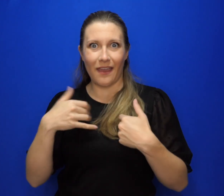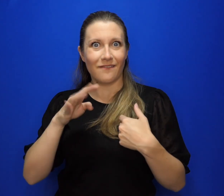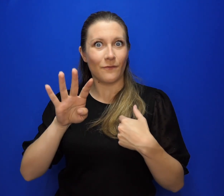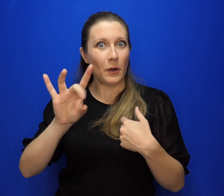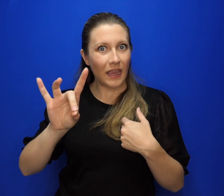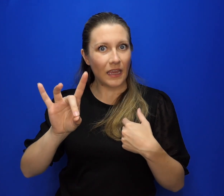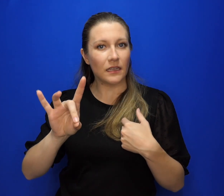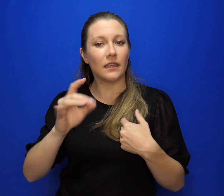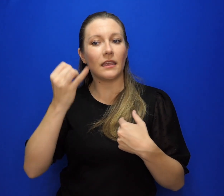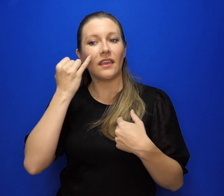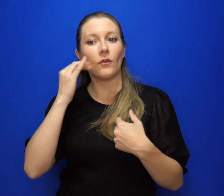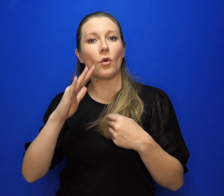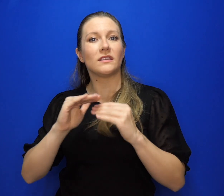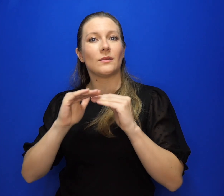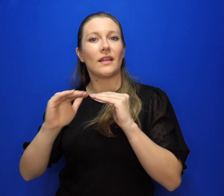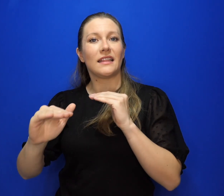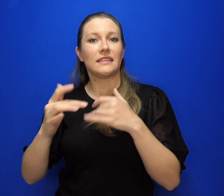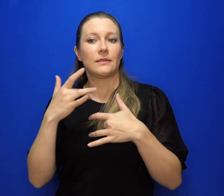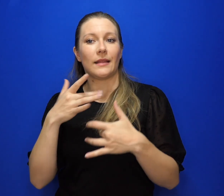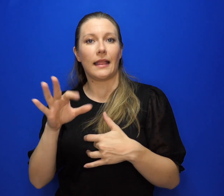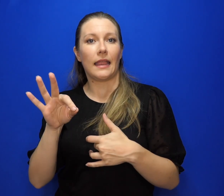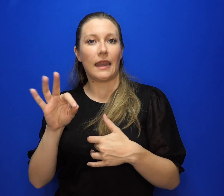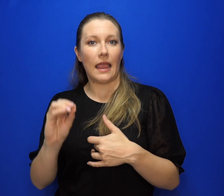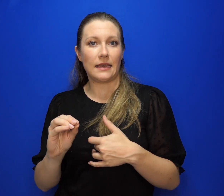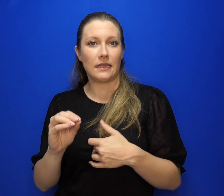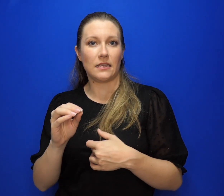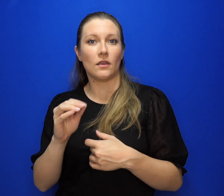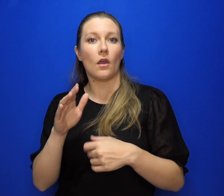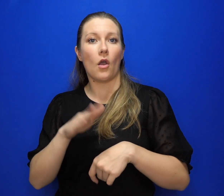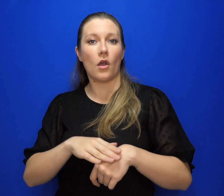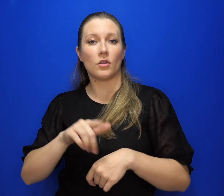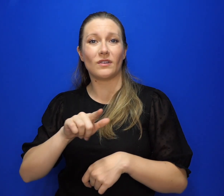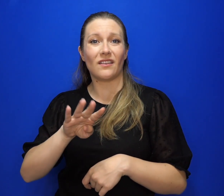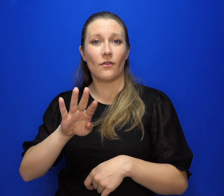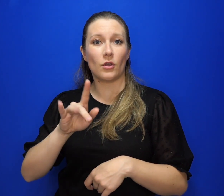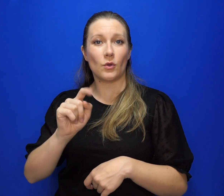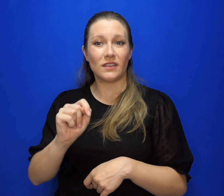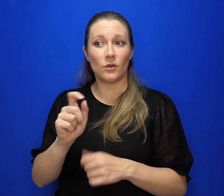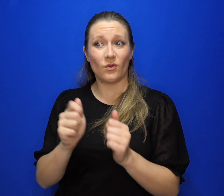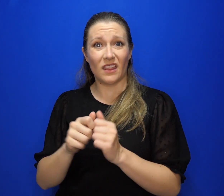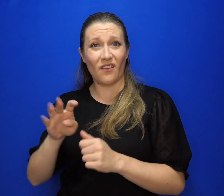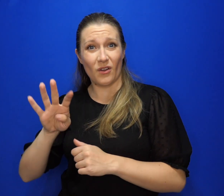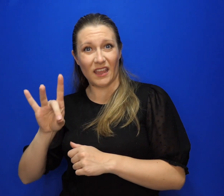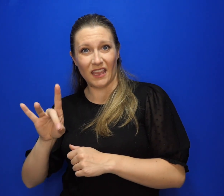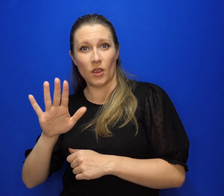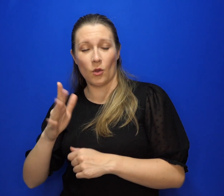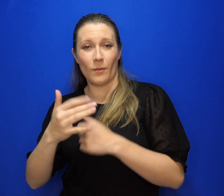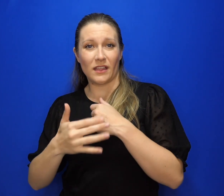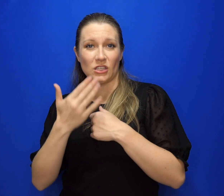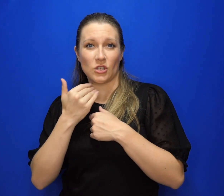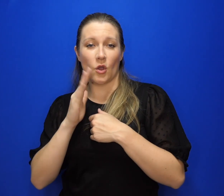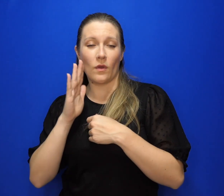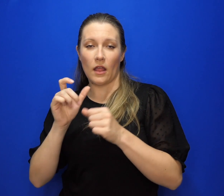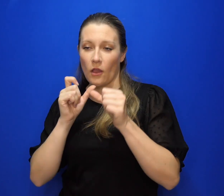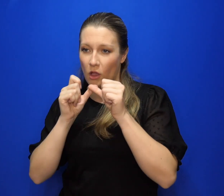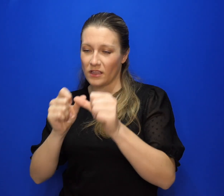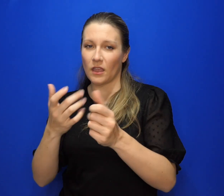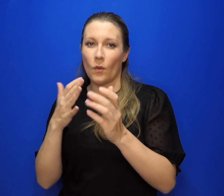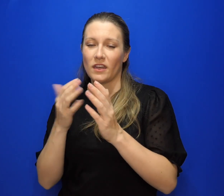your stability is at 90 on the 24 units, with 48, your blood sugar is just going to constantly want to be